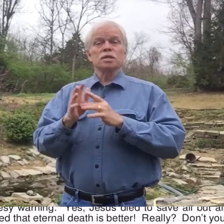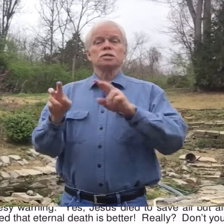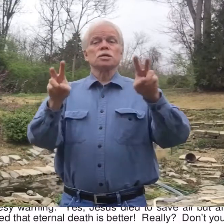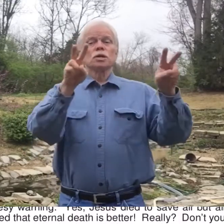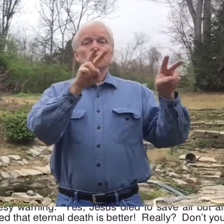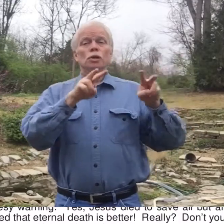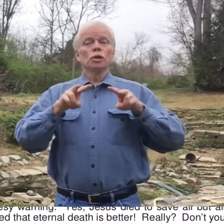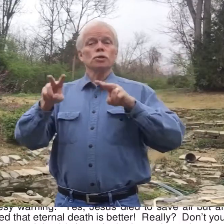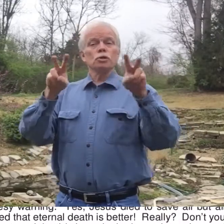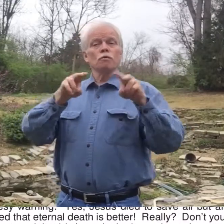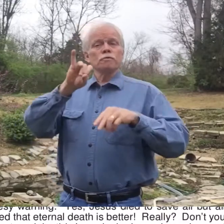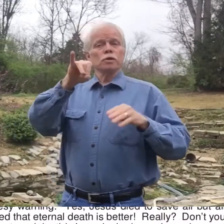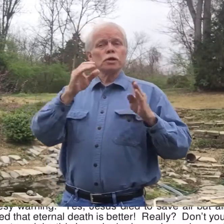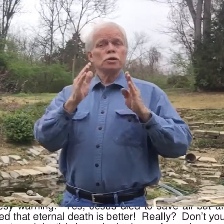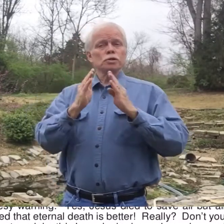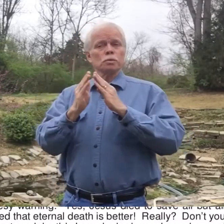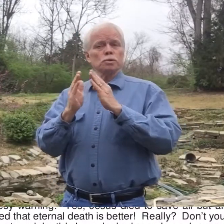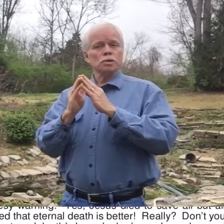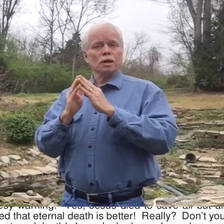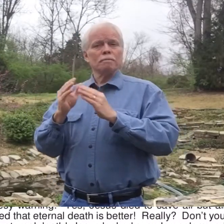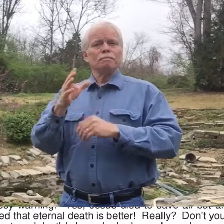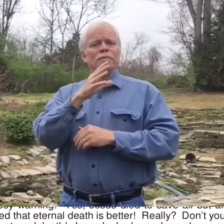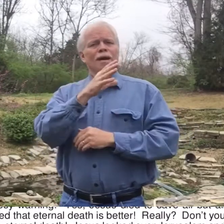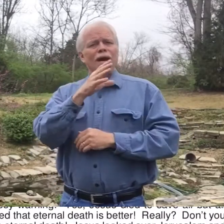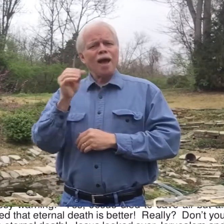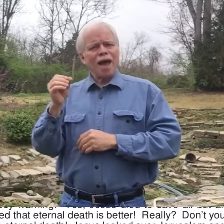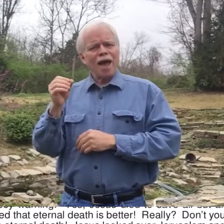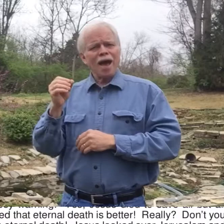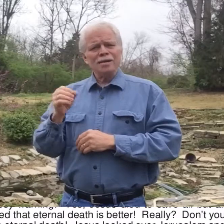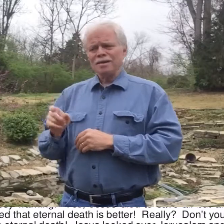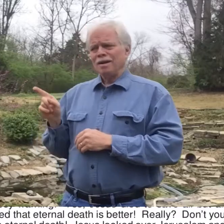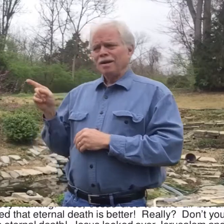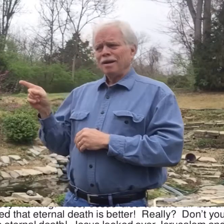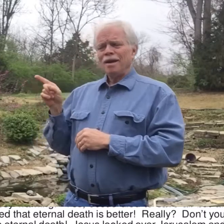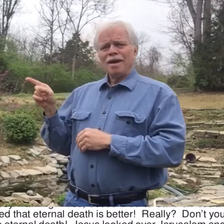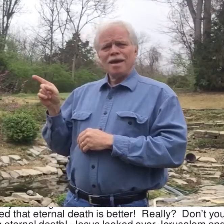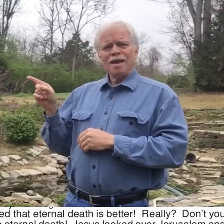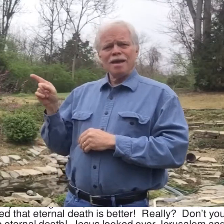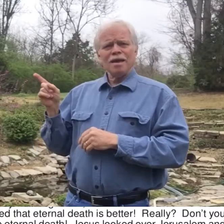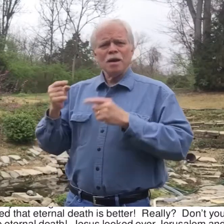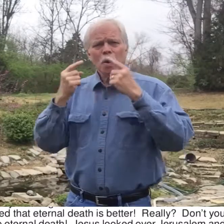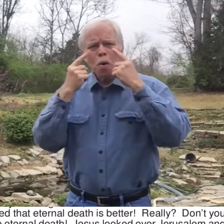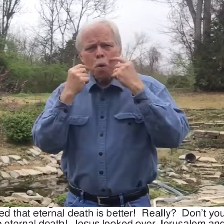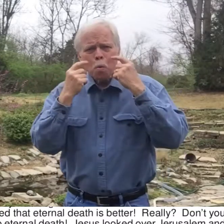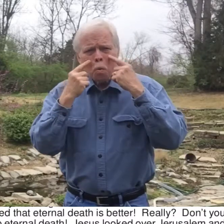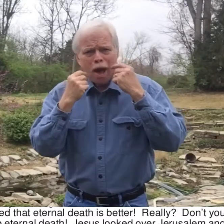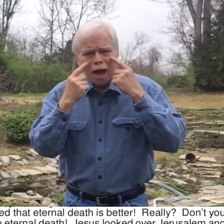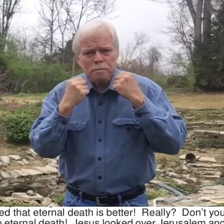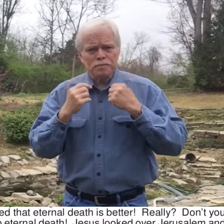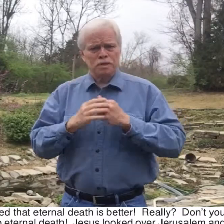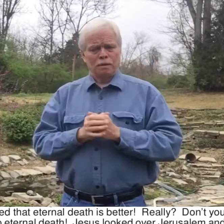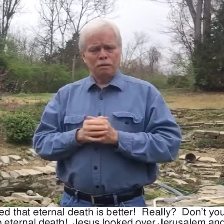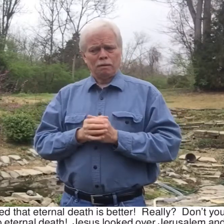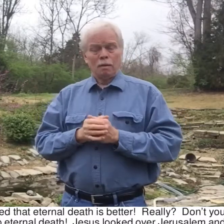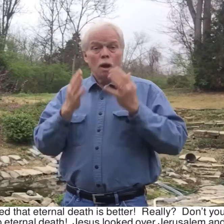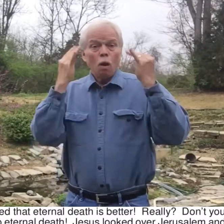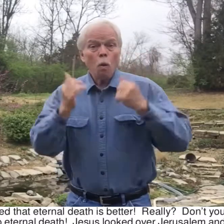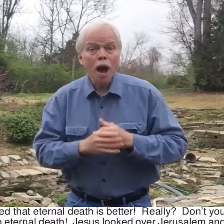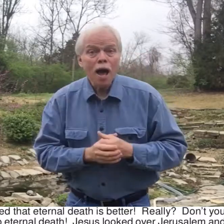Jesus looked over Jerusalem and he wept. Why?